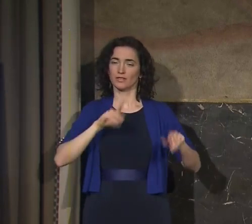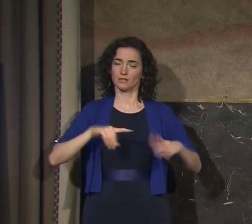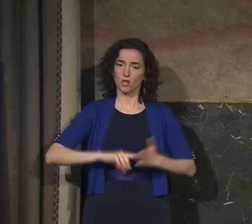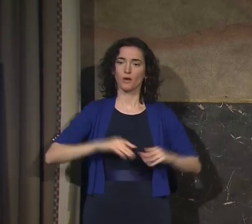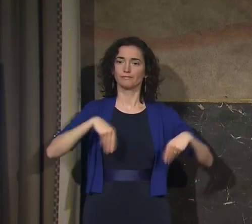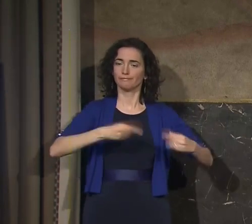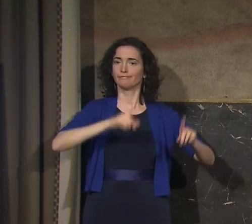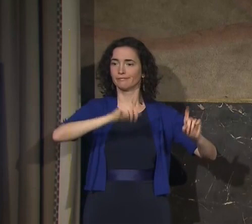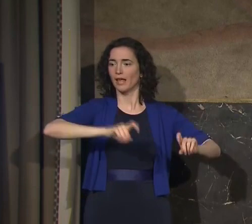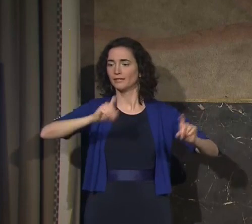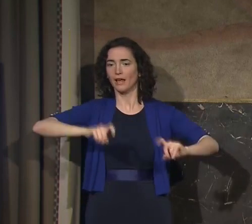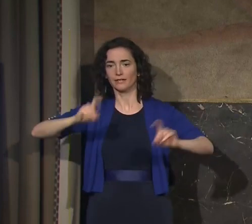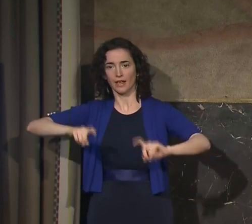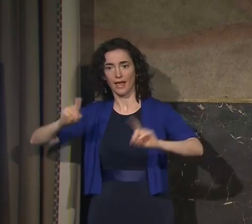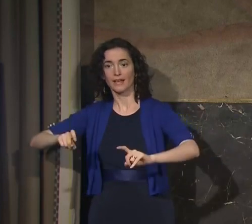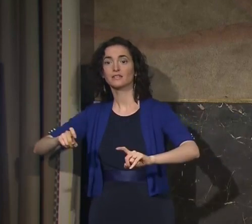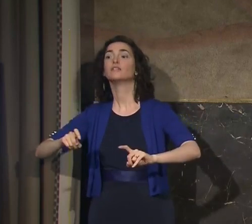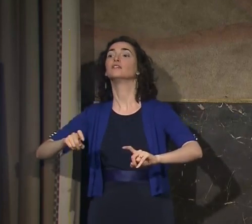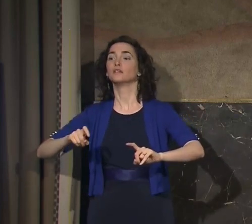200,000 tests per week.